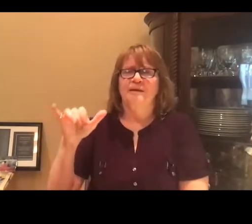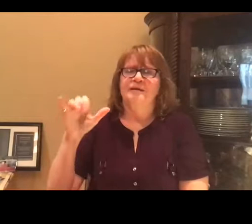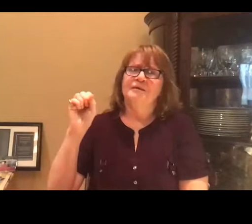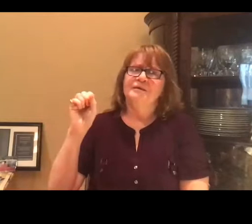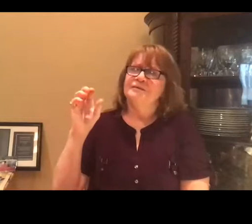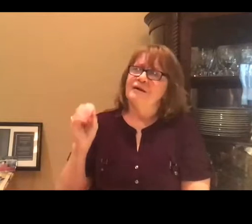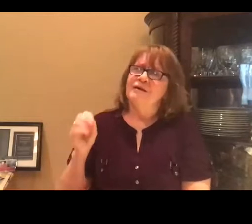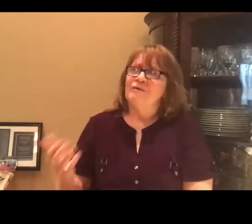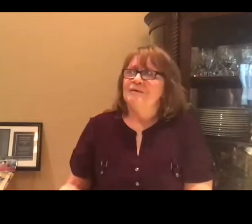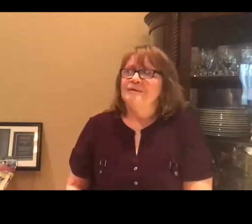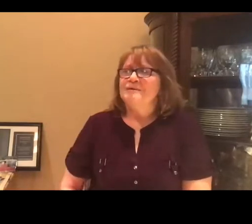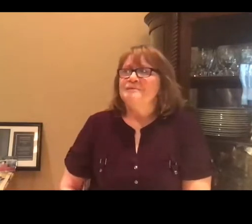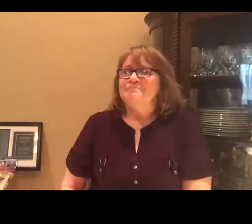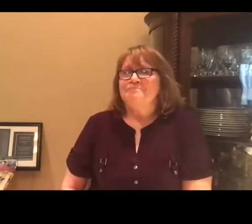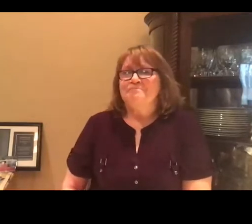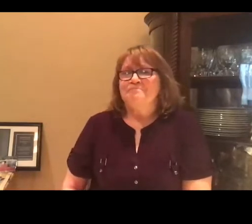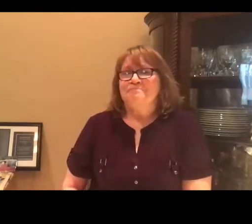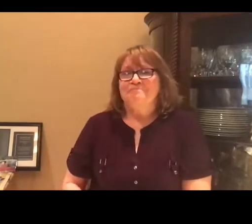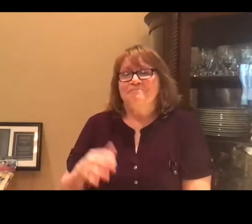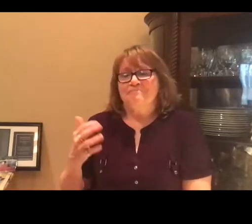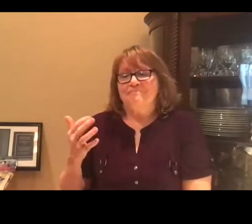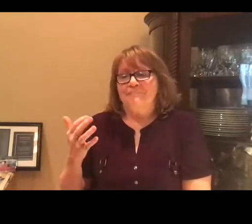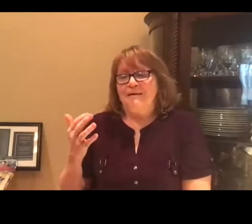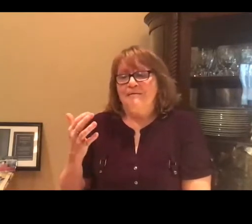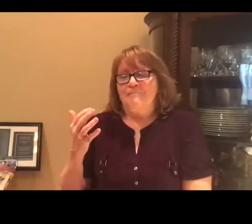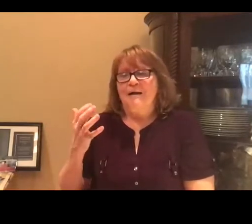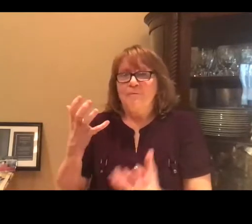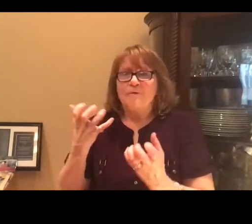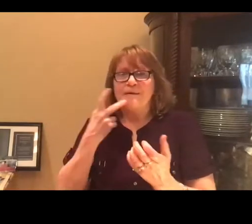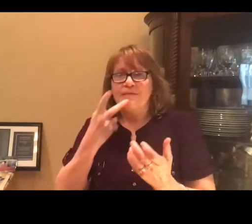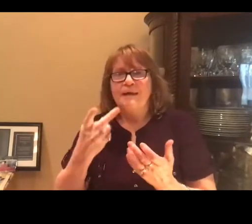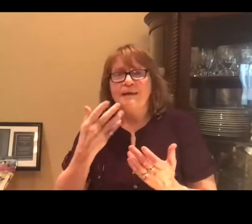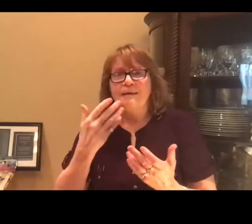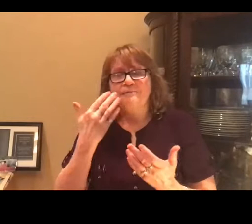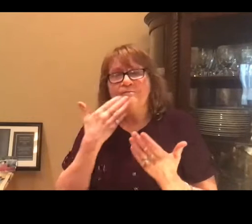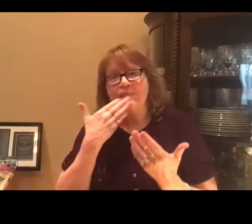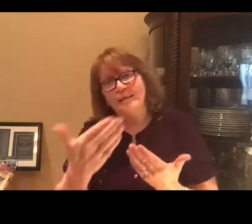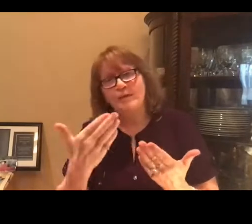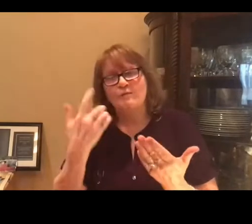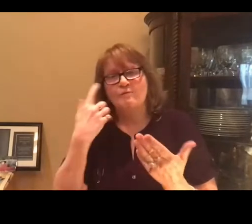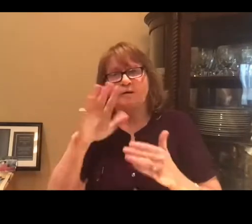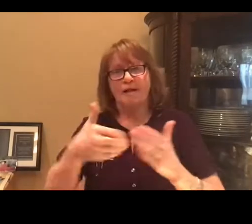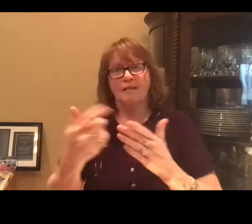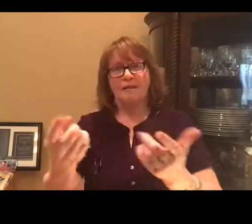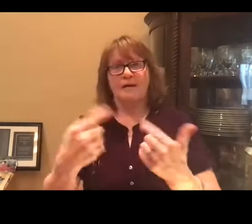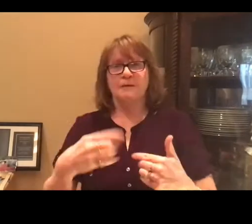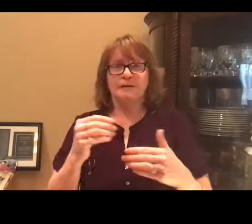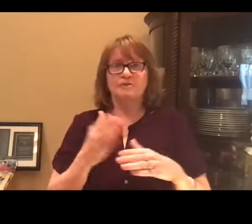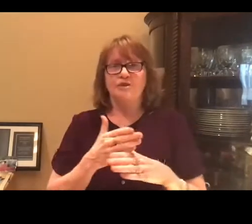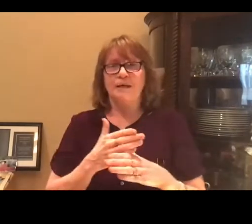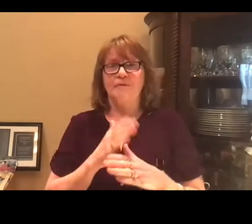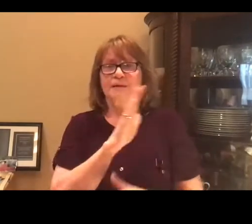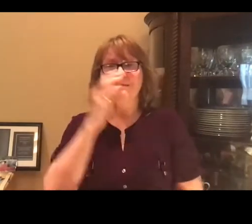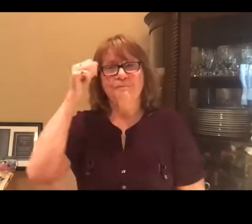So that's about it. I want to thank you all for coming and sharing his memory with us. We